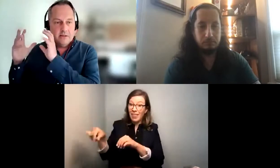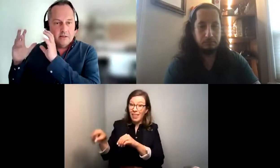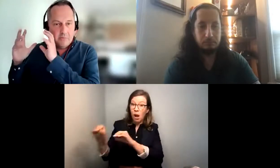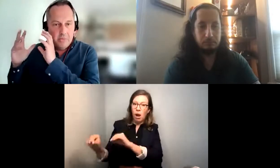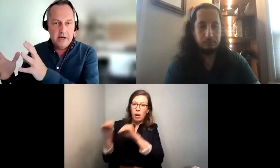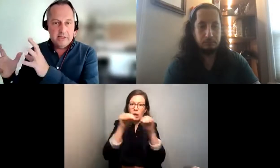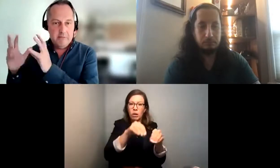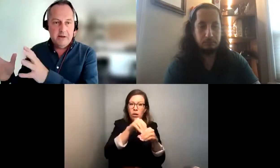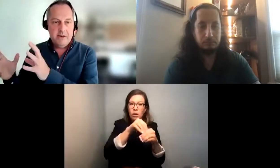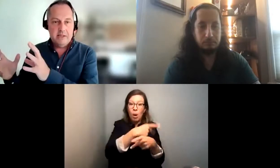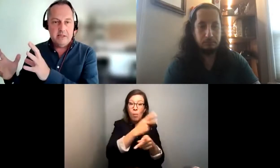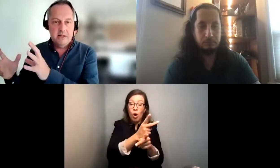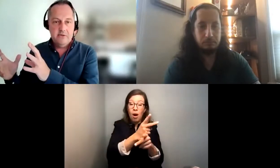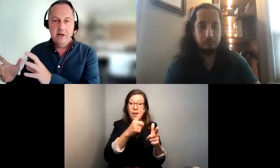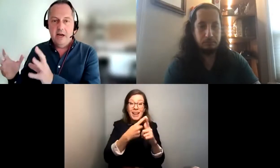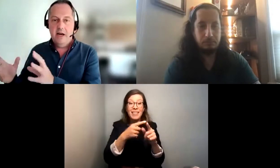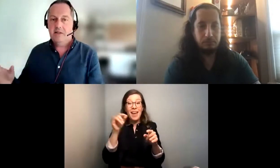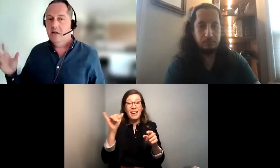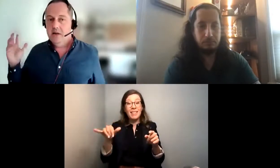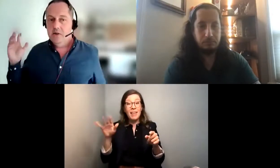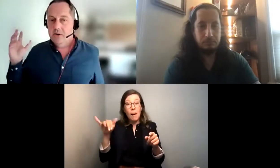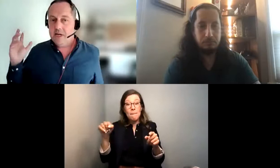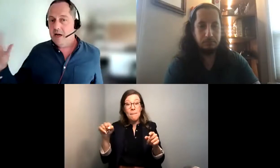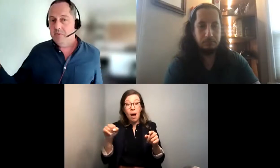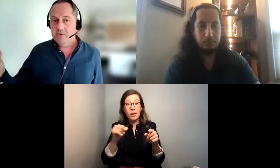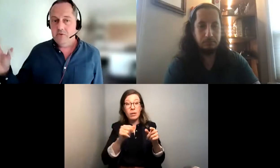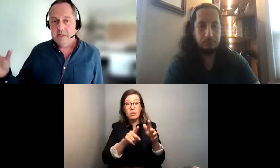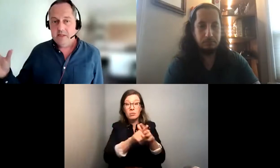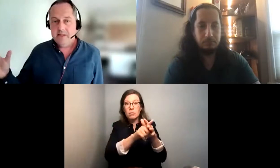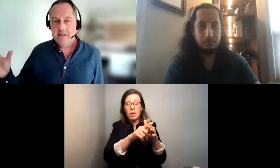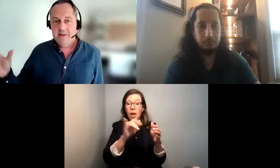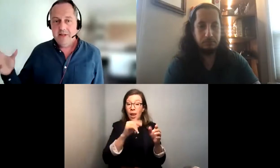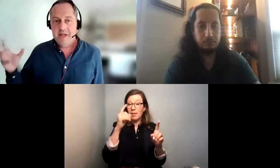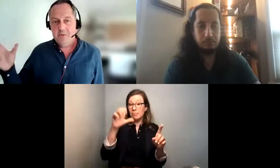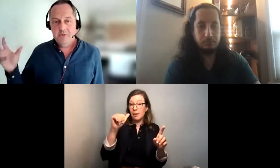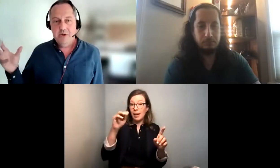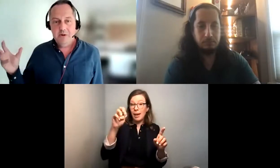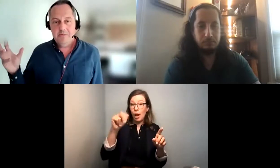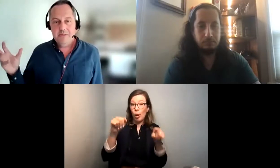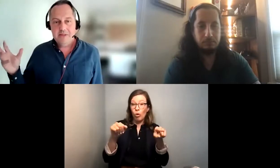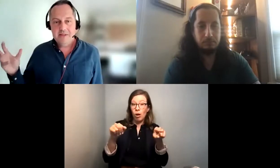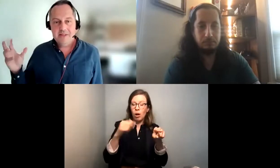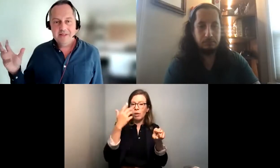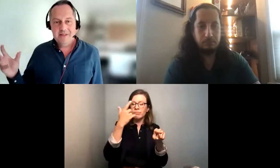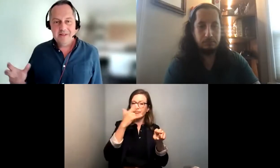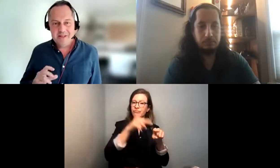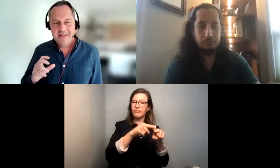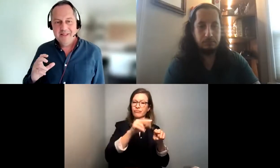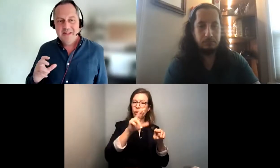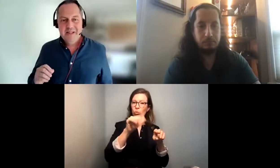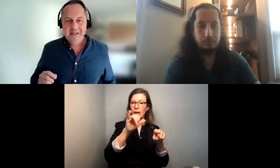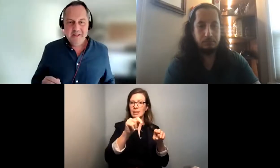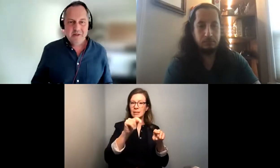and that bias then manifests itself as you have a camera that's racist. That's when the real problem is